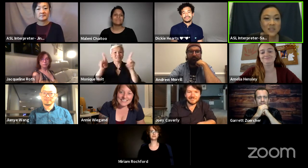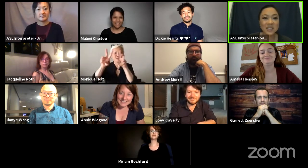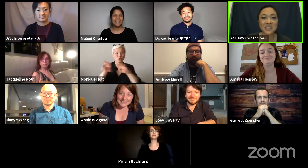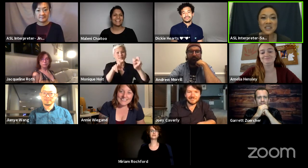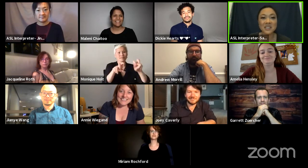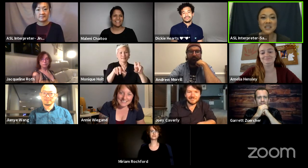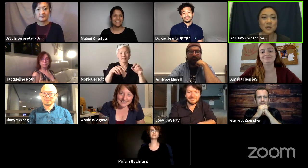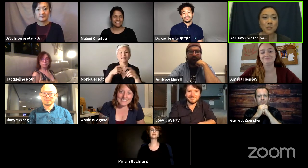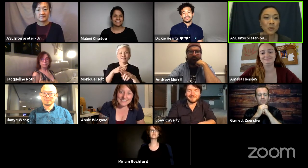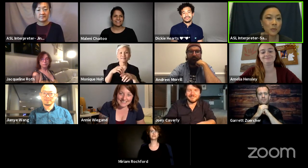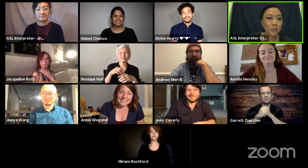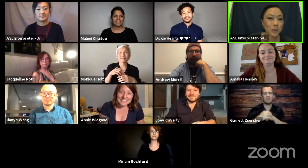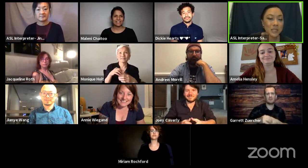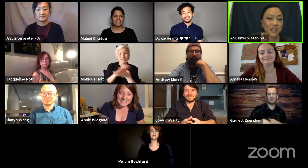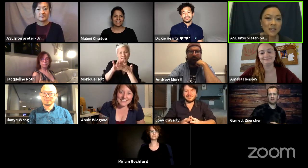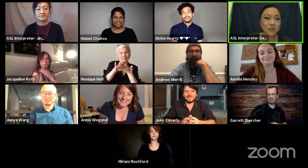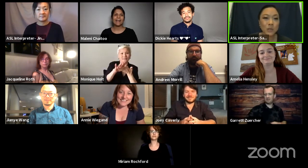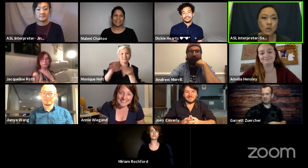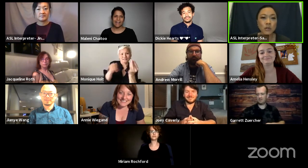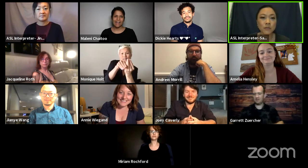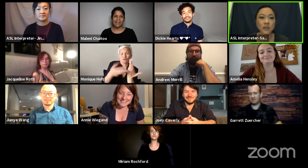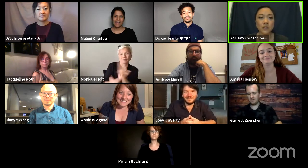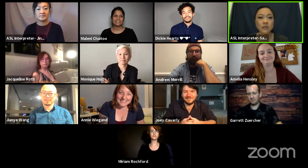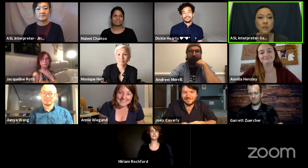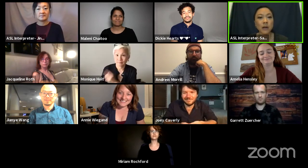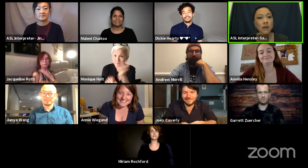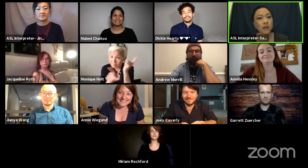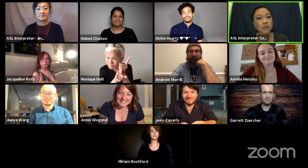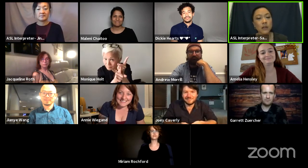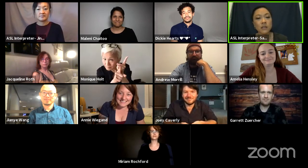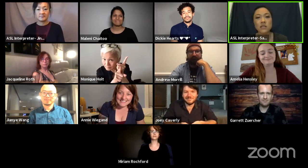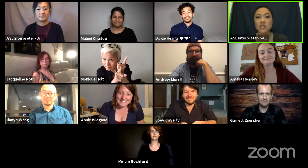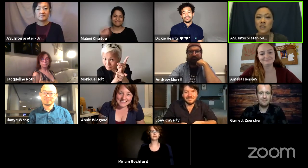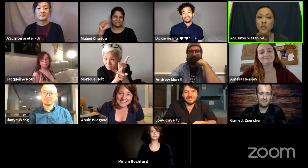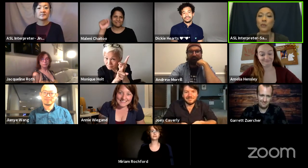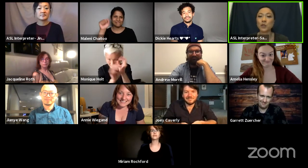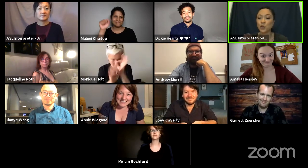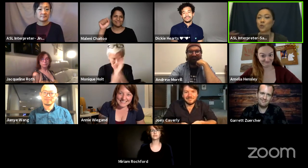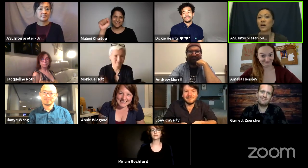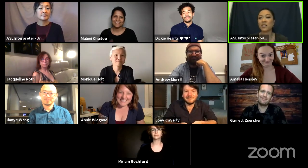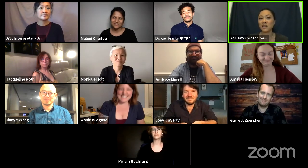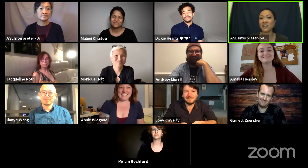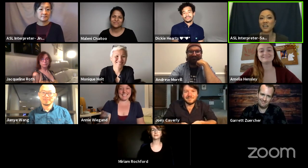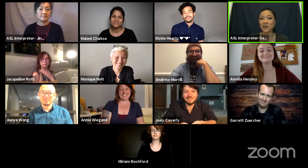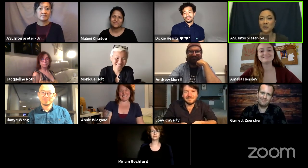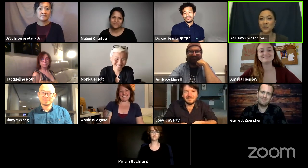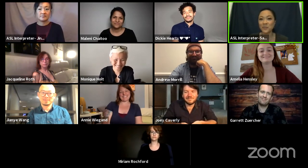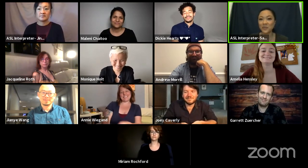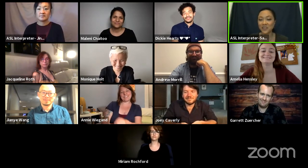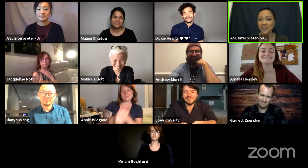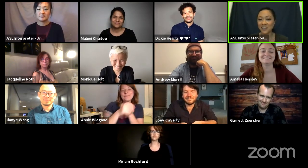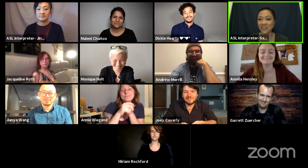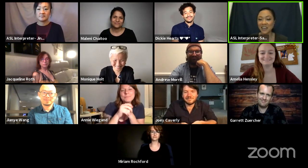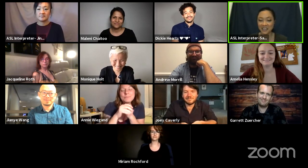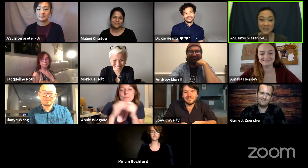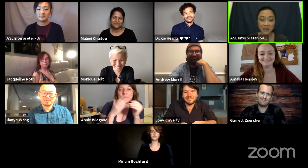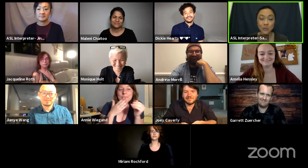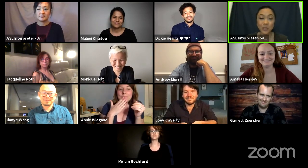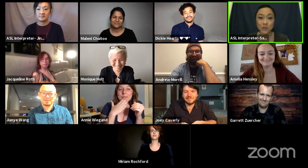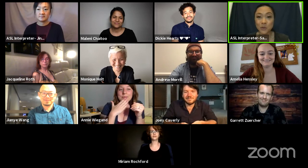and this beautiful music, it was sort of kind of a parallel for us to be able to do that in ASL, that we could show that